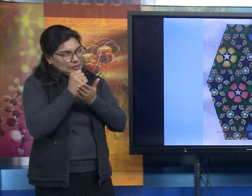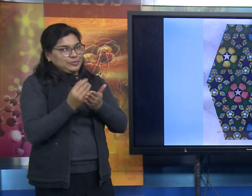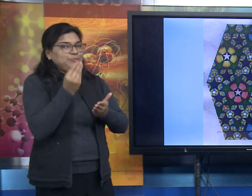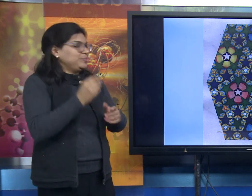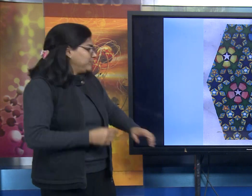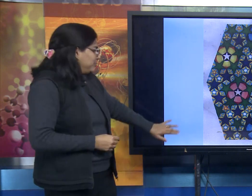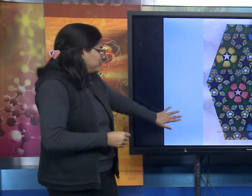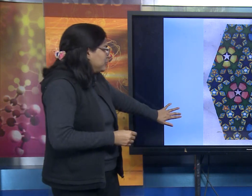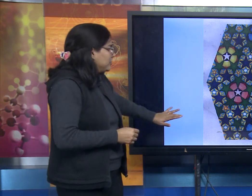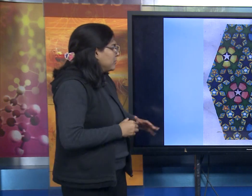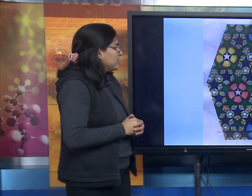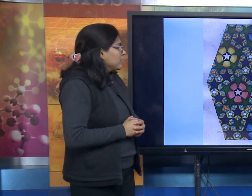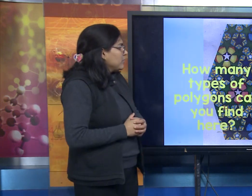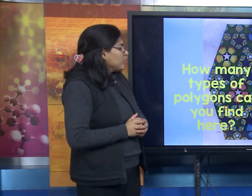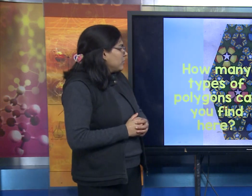and try yourself.